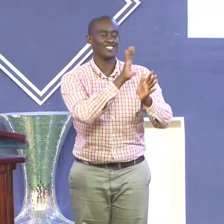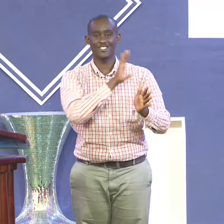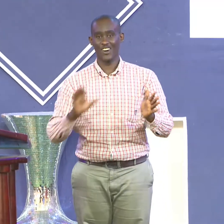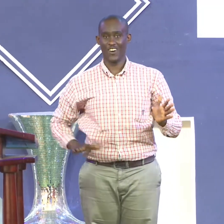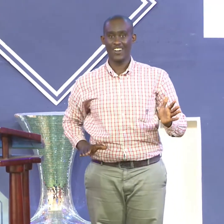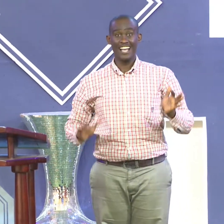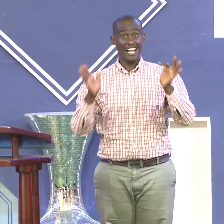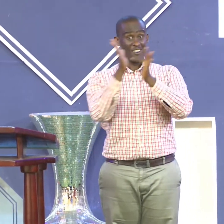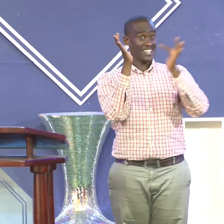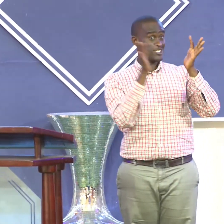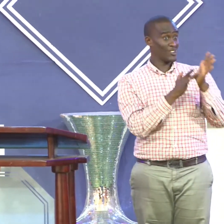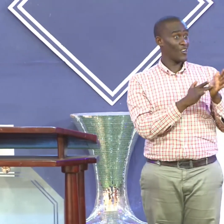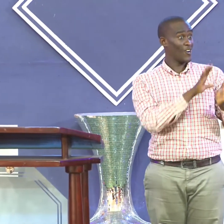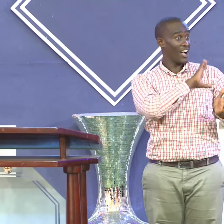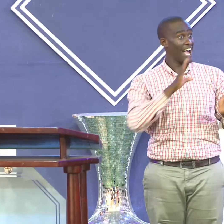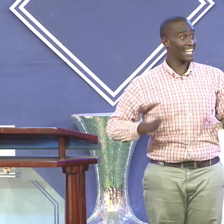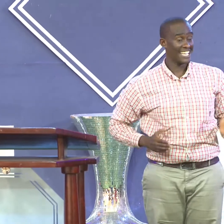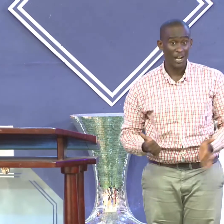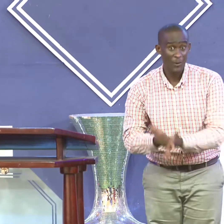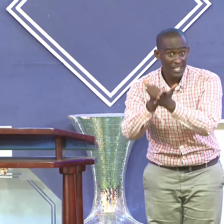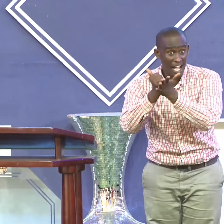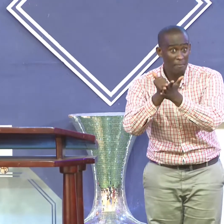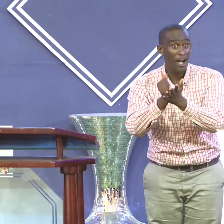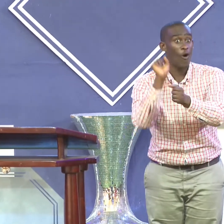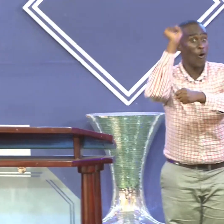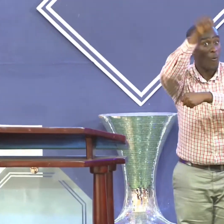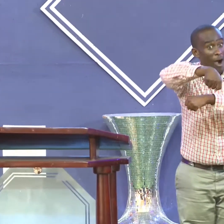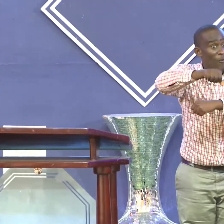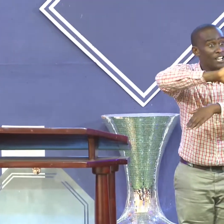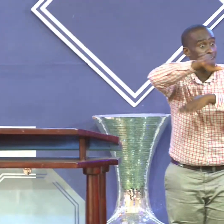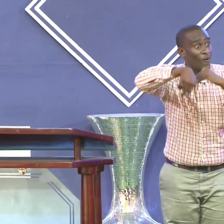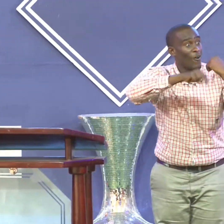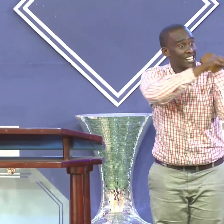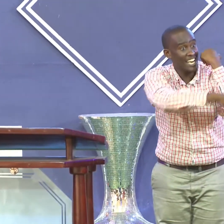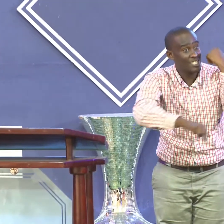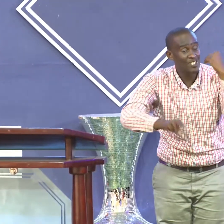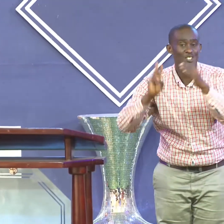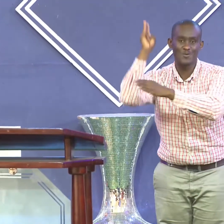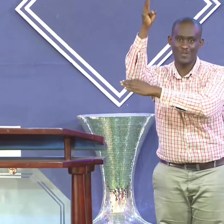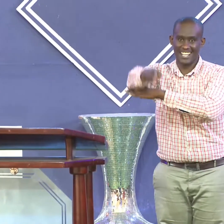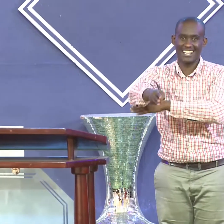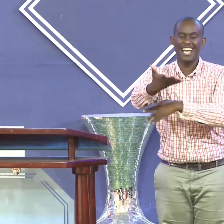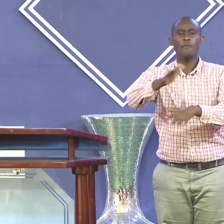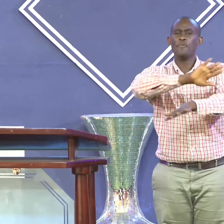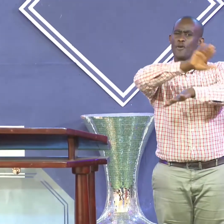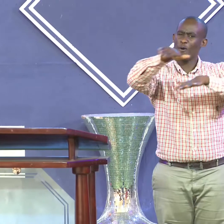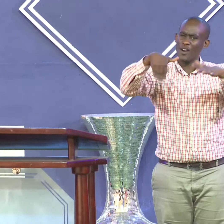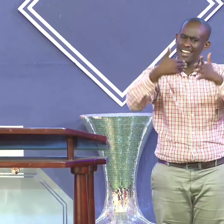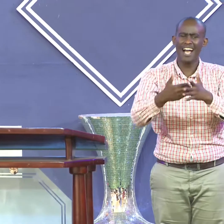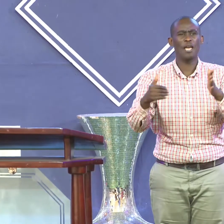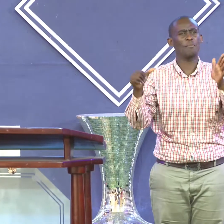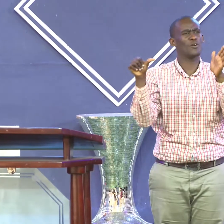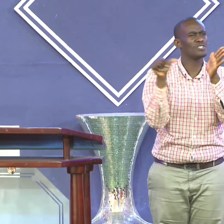Christ. Agenda kuyamba okuwangula buli gwange libadde likutawanya. Who is going to help you overcome every nation chonna chonna you. Chikutawanya. Whatever